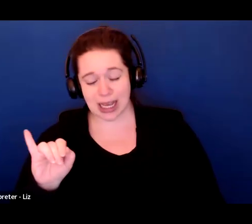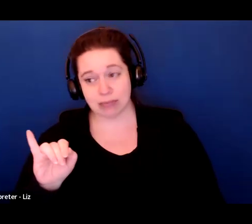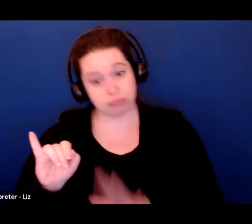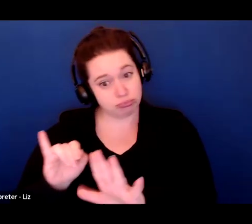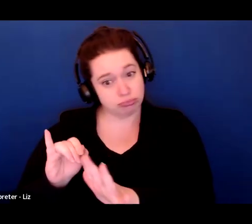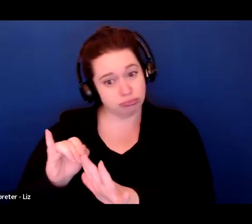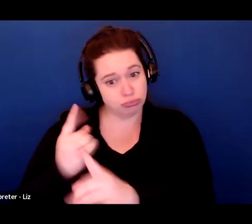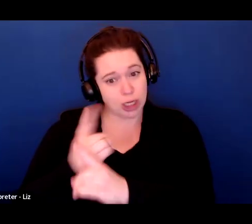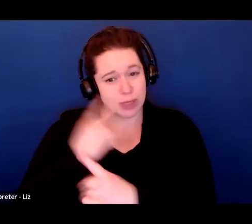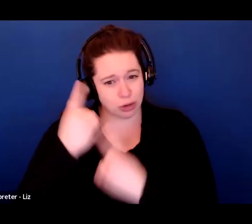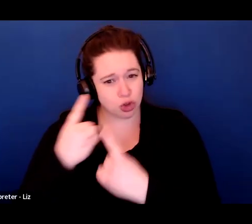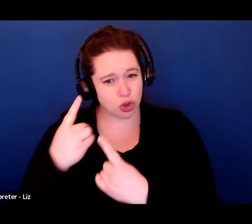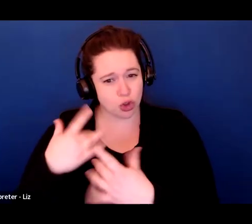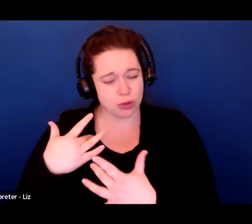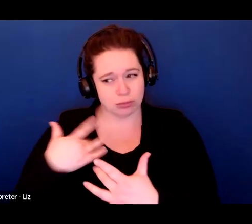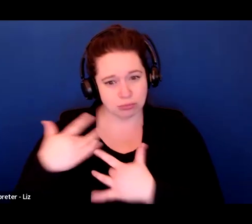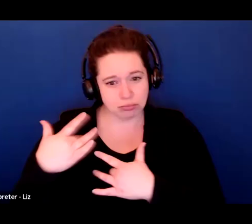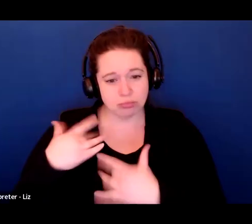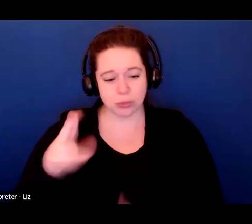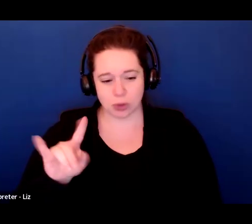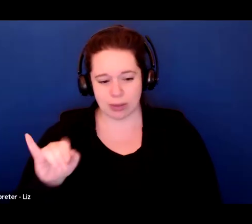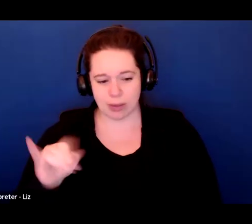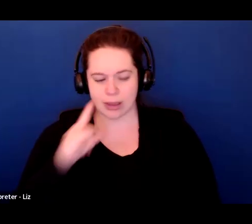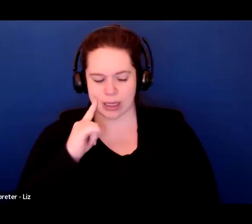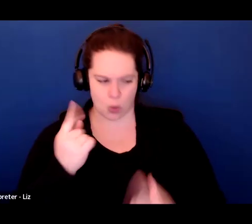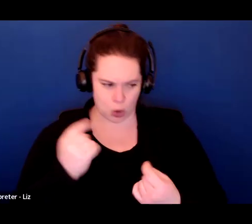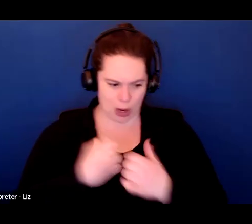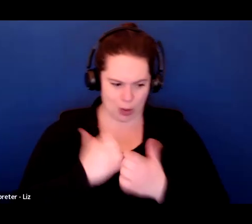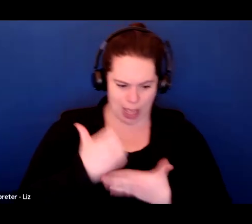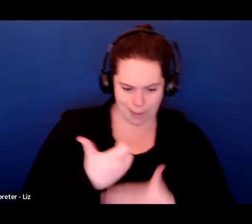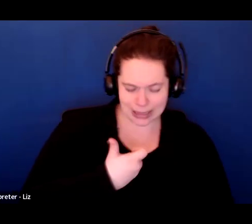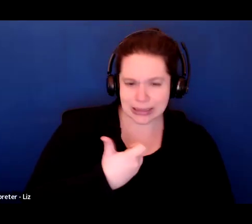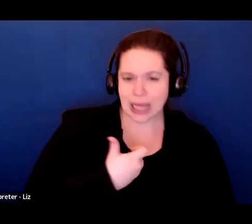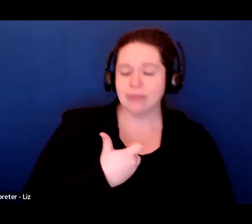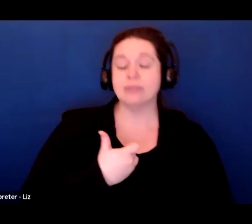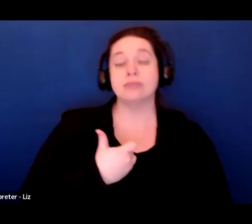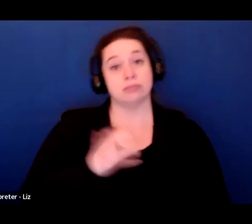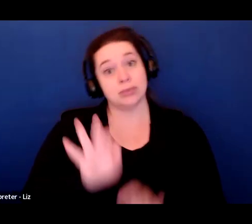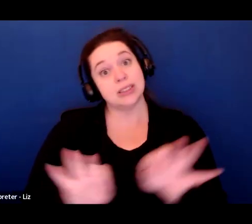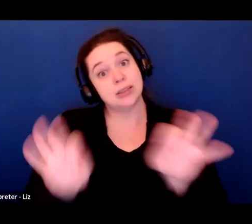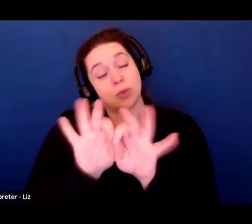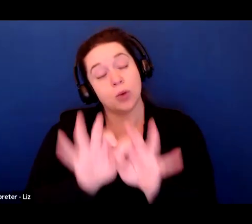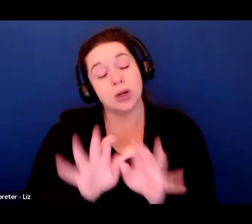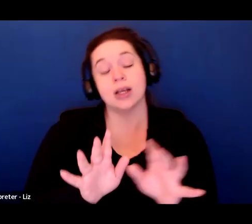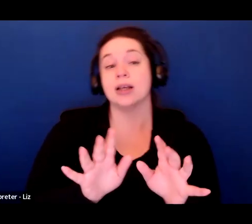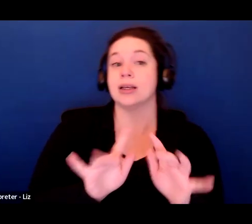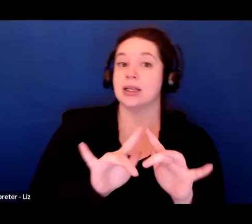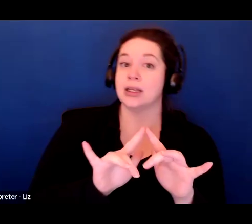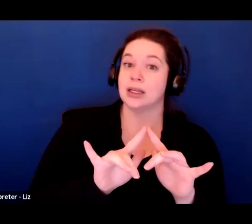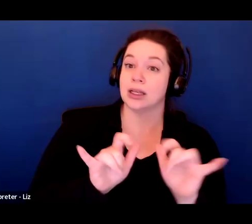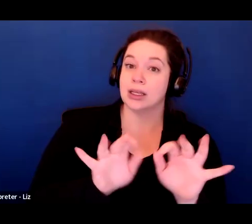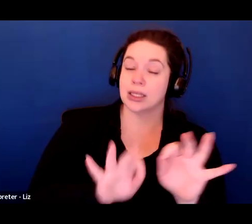and people are thinking about, what can I do? What can I do to help myself? And that's an important place to be. But it's important